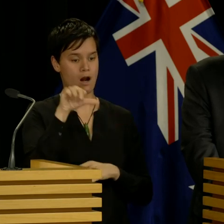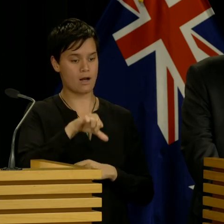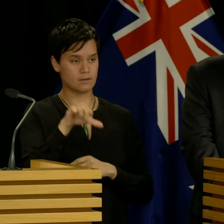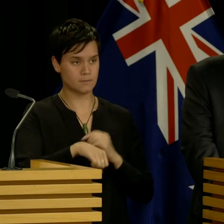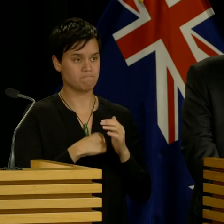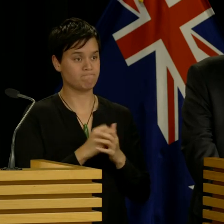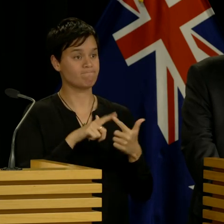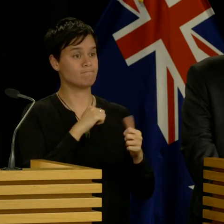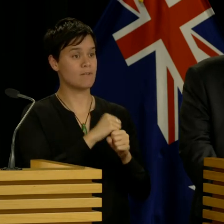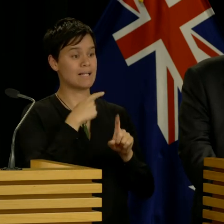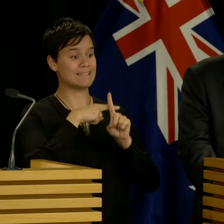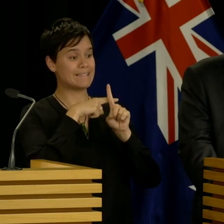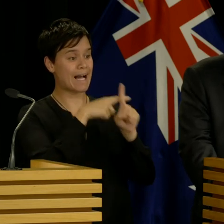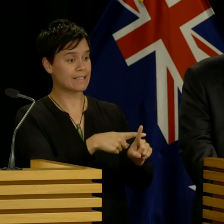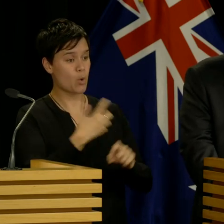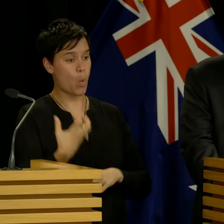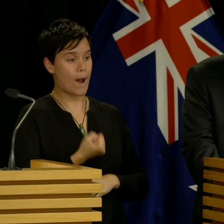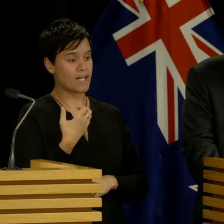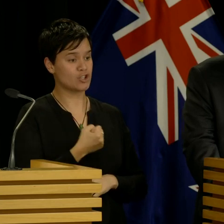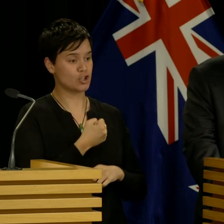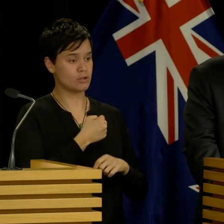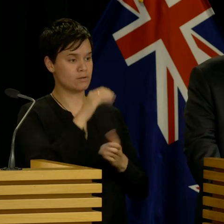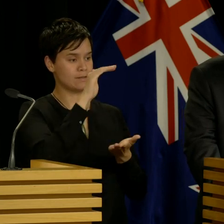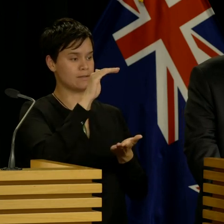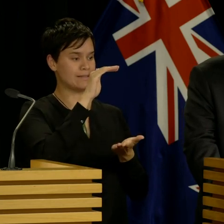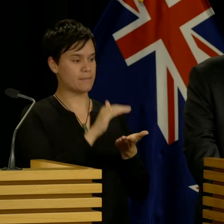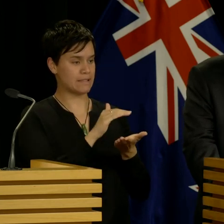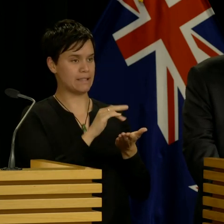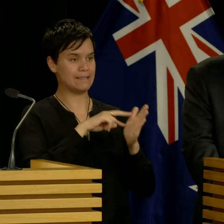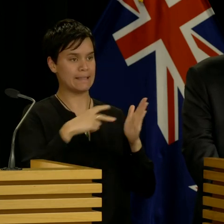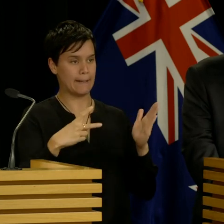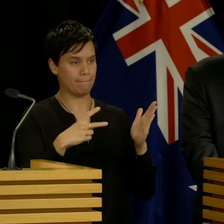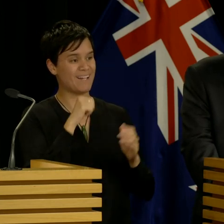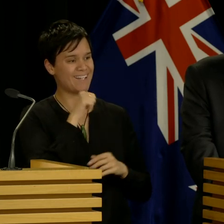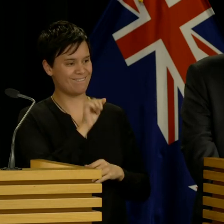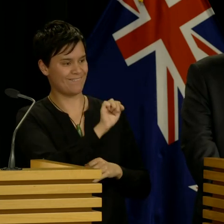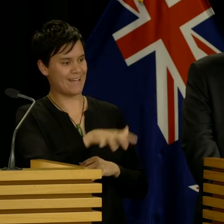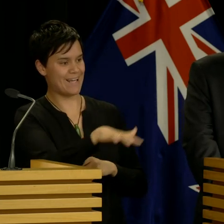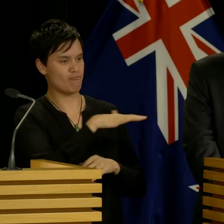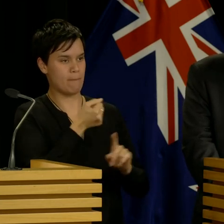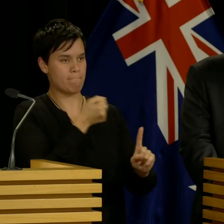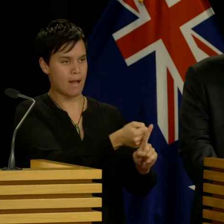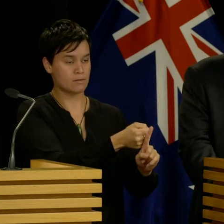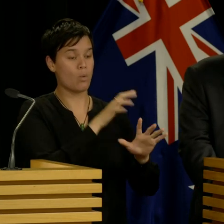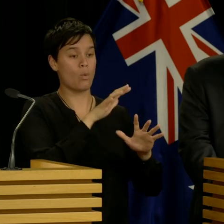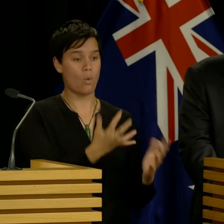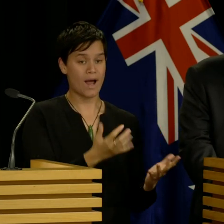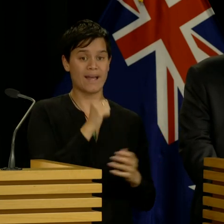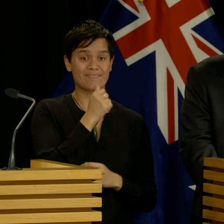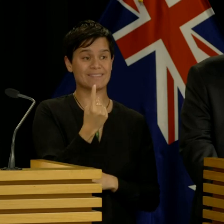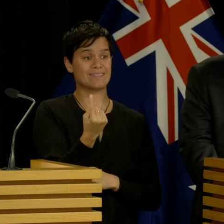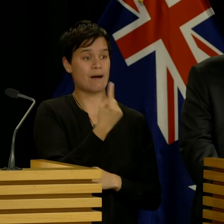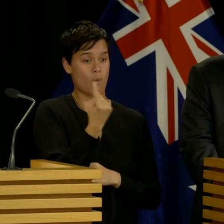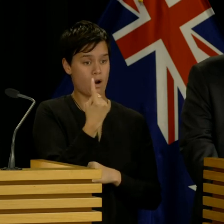targeted wage subsidy scheme for workers in the most adversely affected sectors, training and redeployment options for